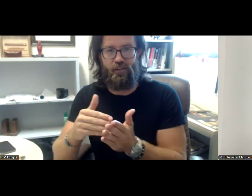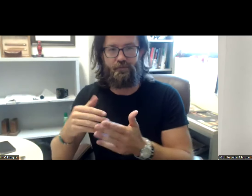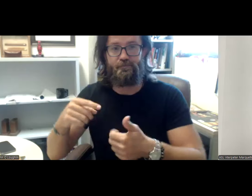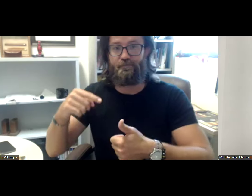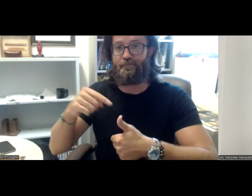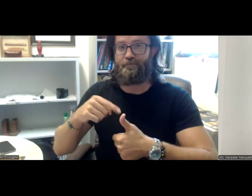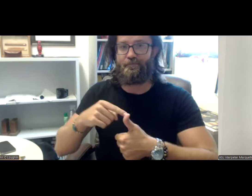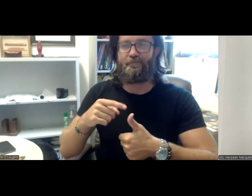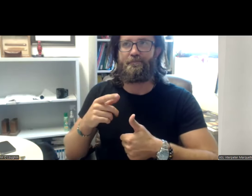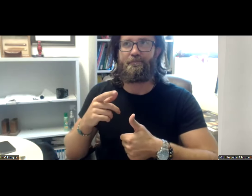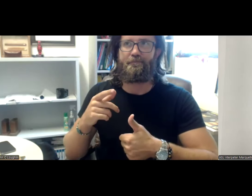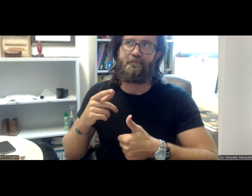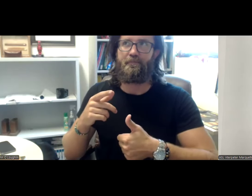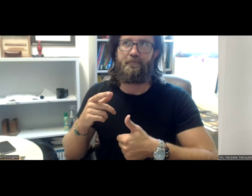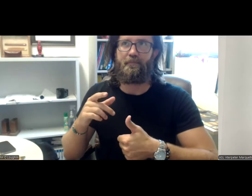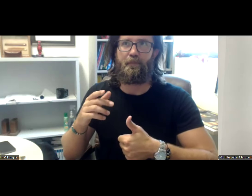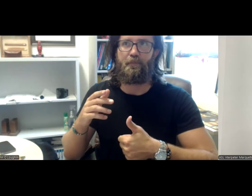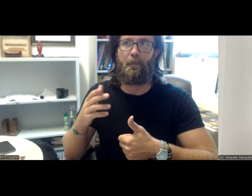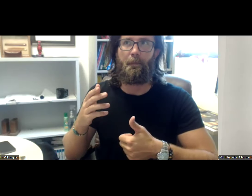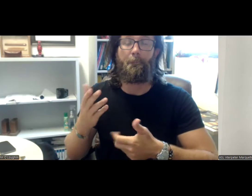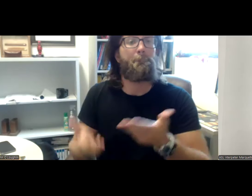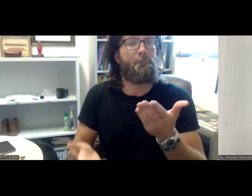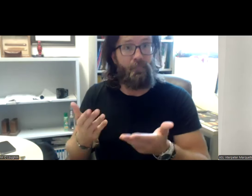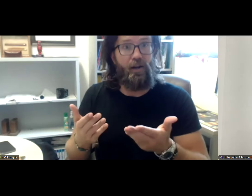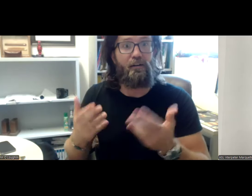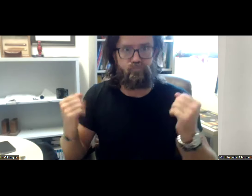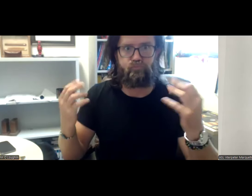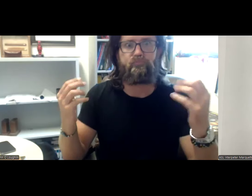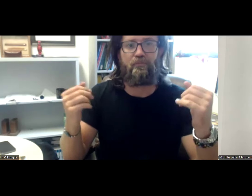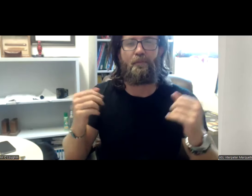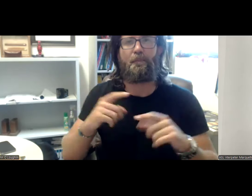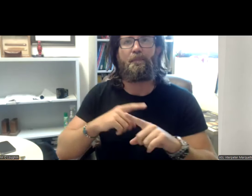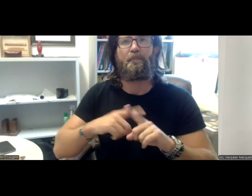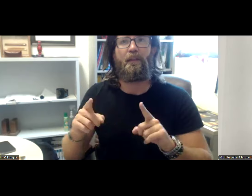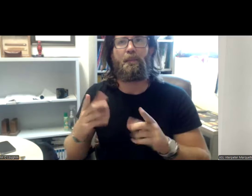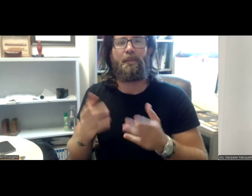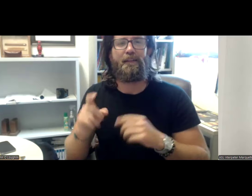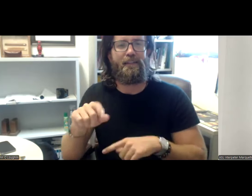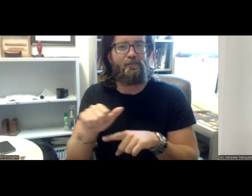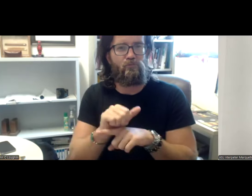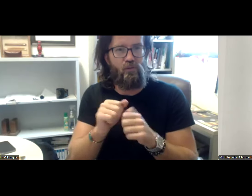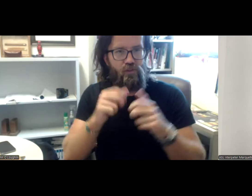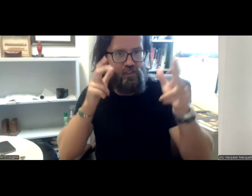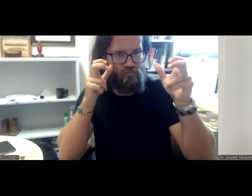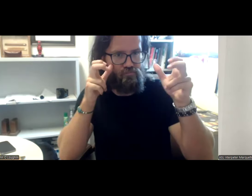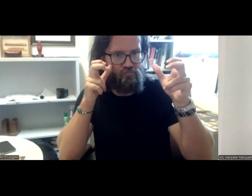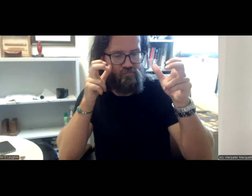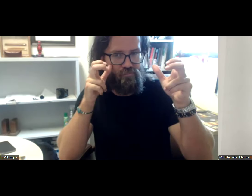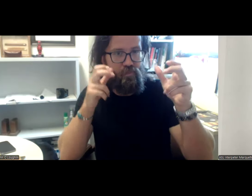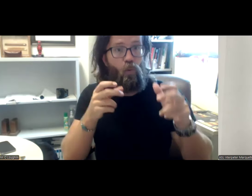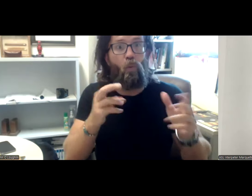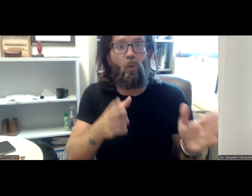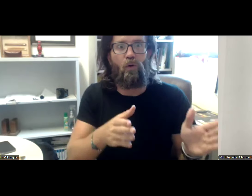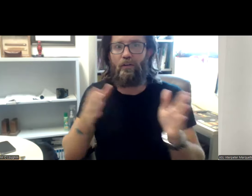online, often, well, they either do sign, but they